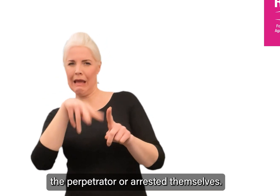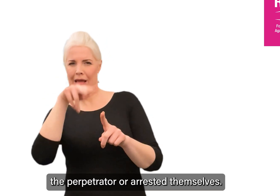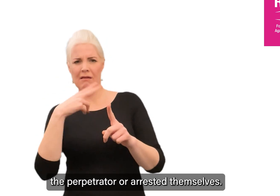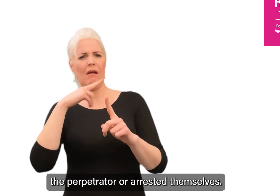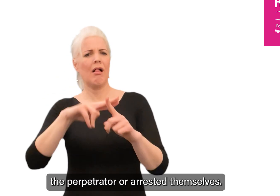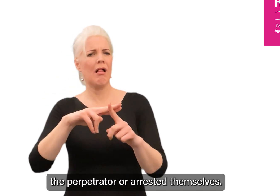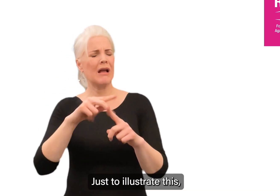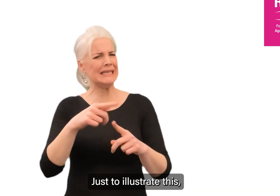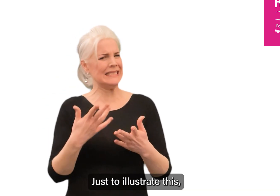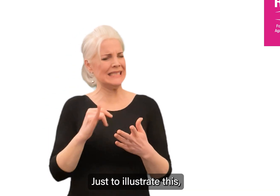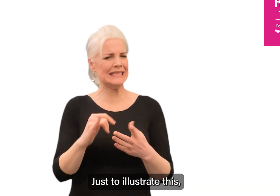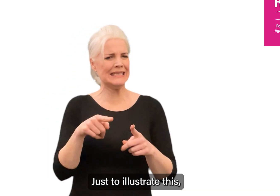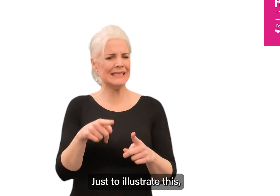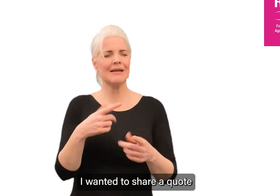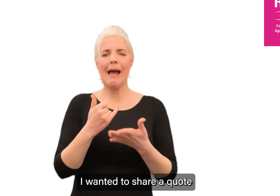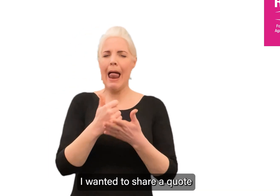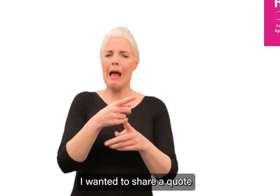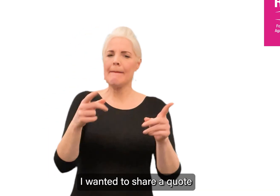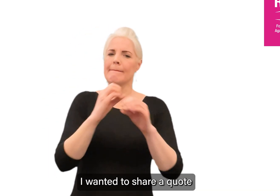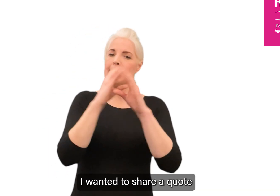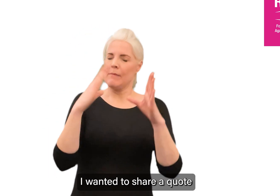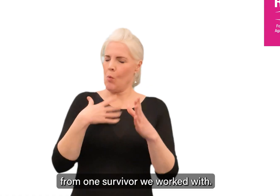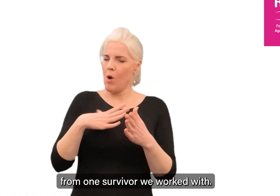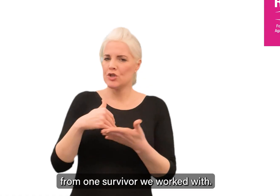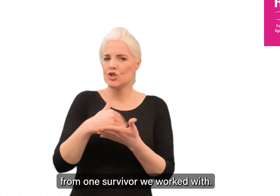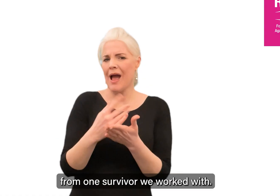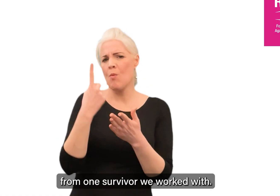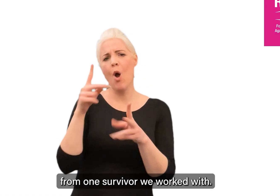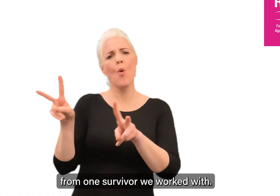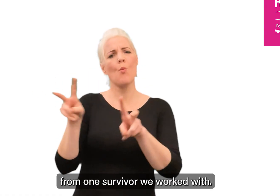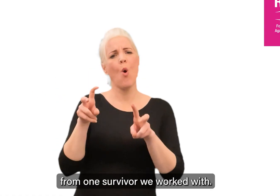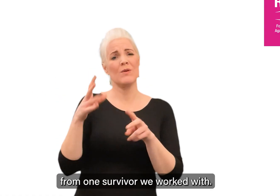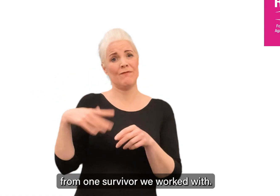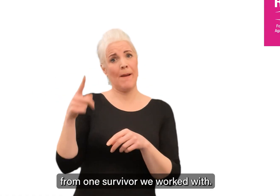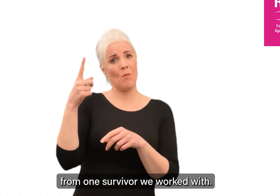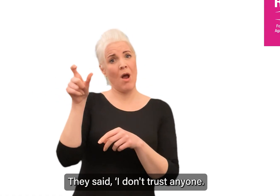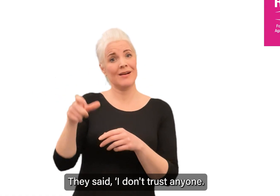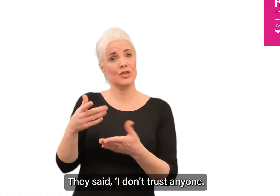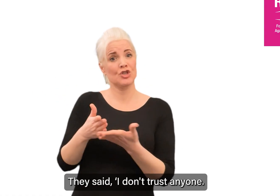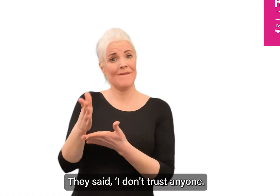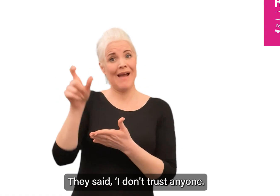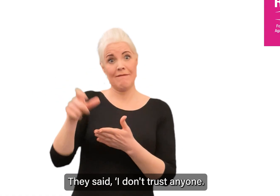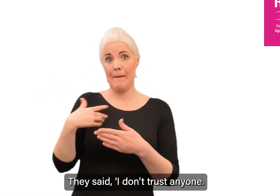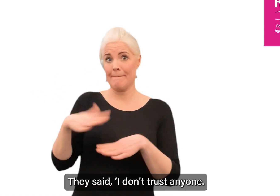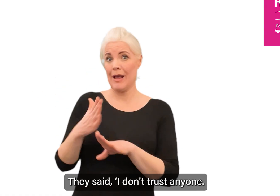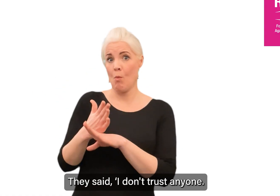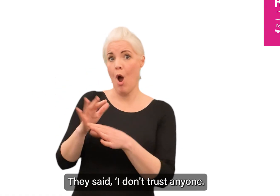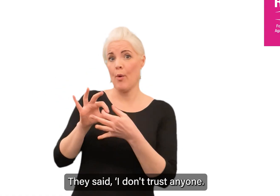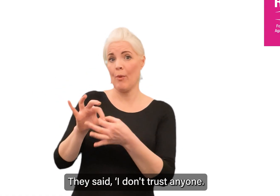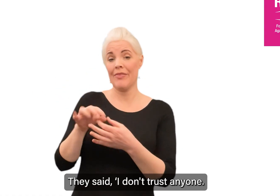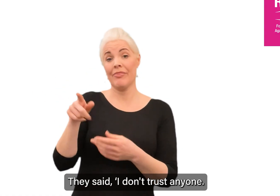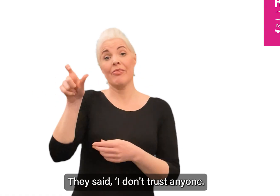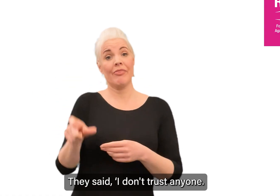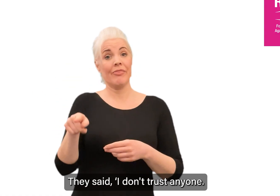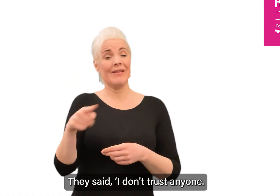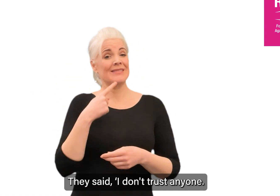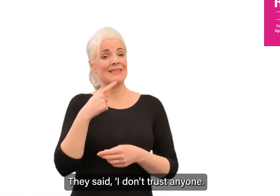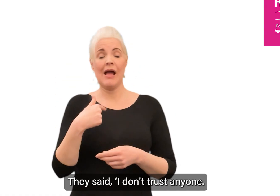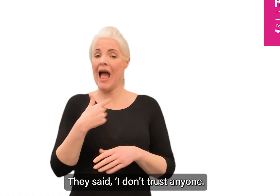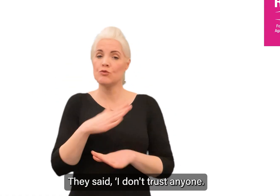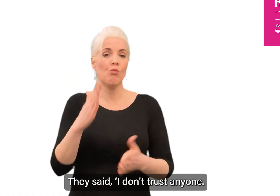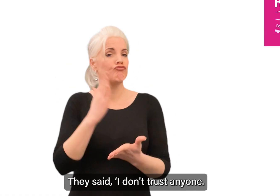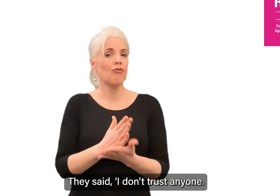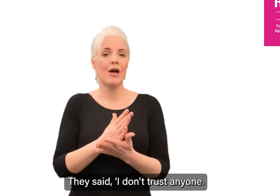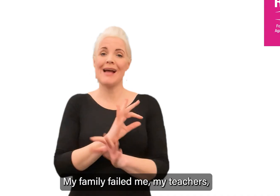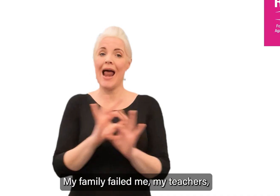themselves. Just to illustrate this, I wanted to share a quote from one survivor we worked with. They said, "I don't trust